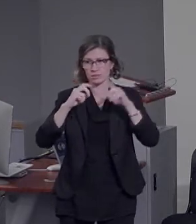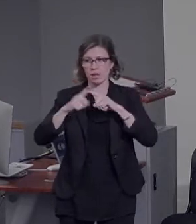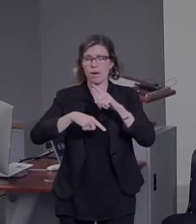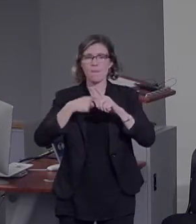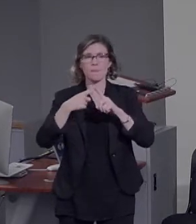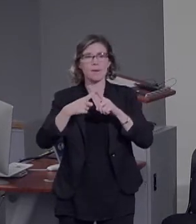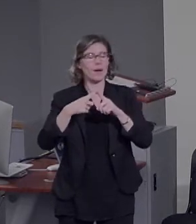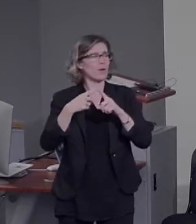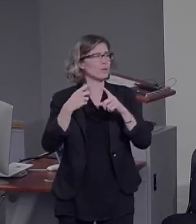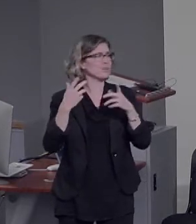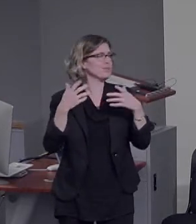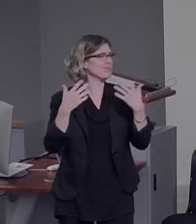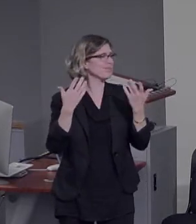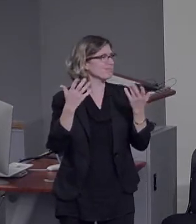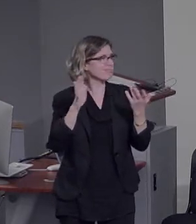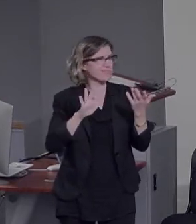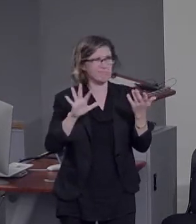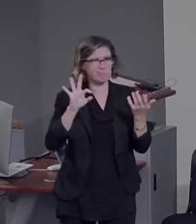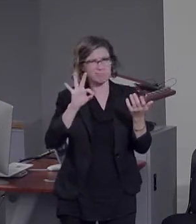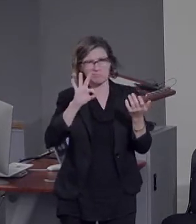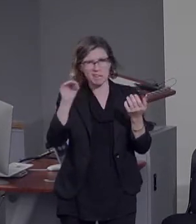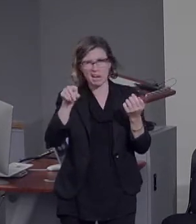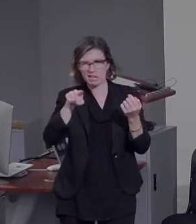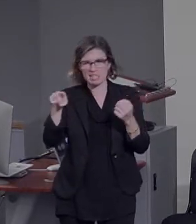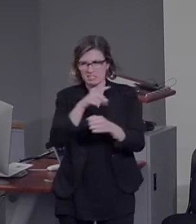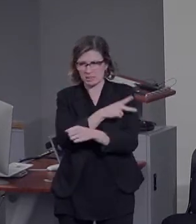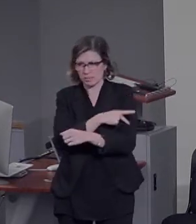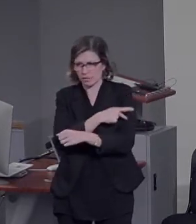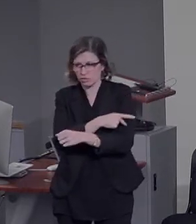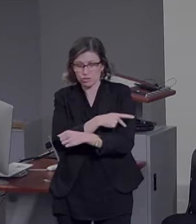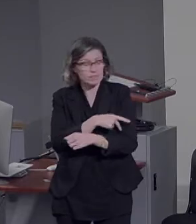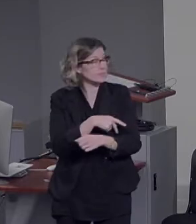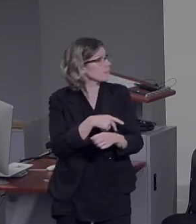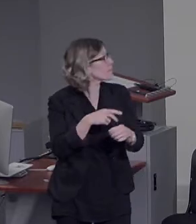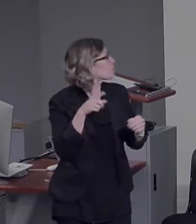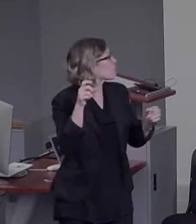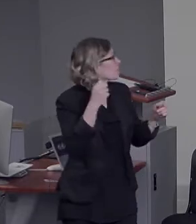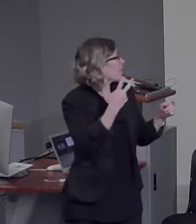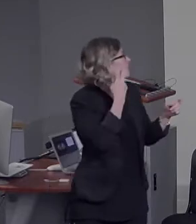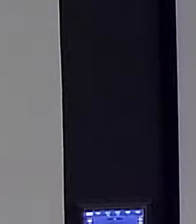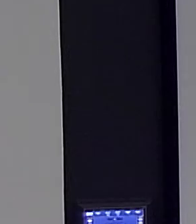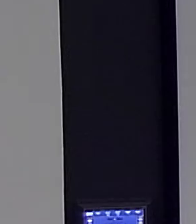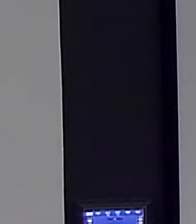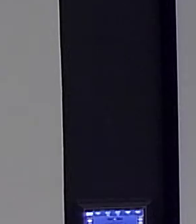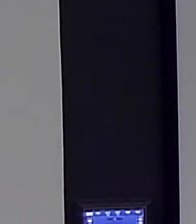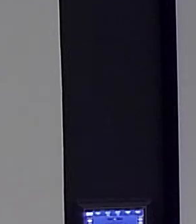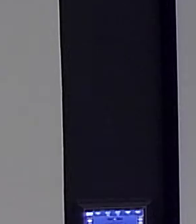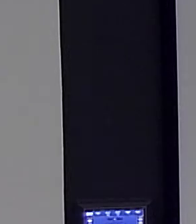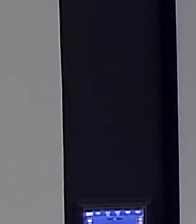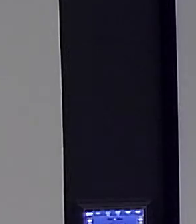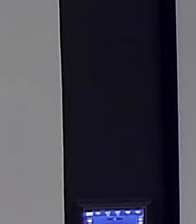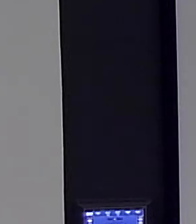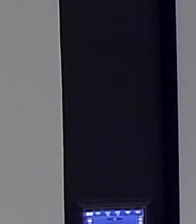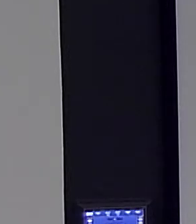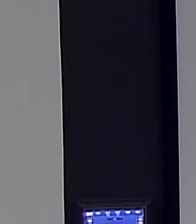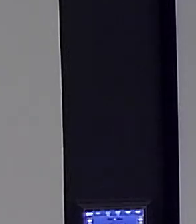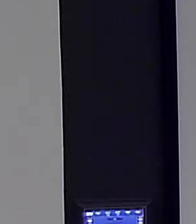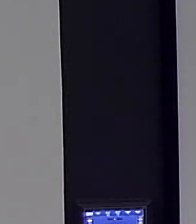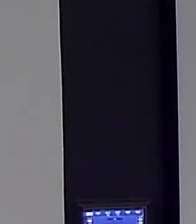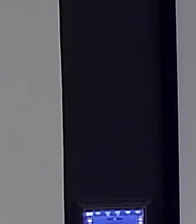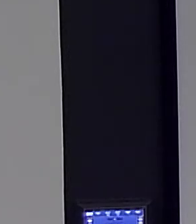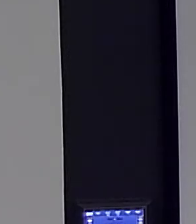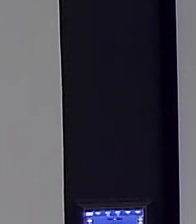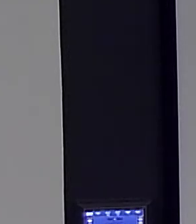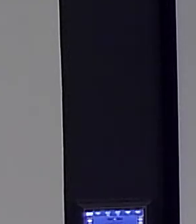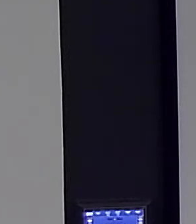about 90 patients, I think. And you can see the activation. It's very similar to that